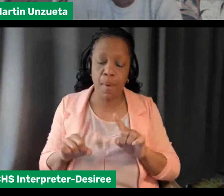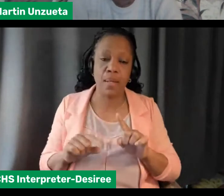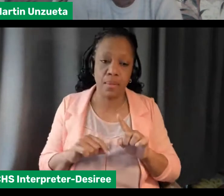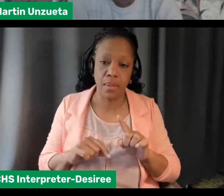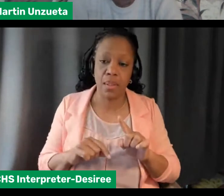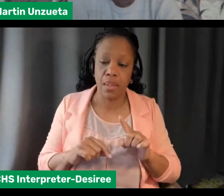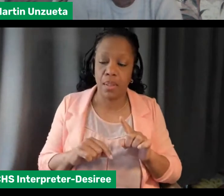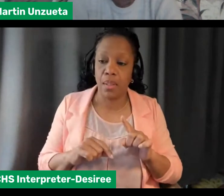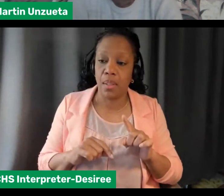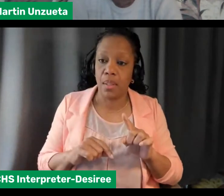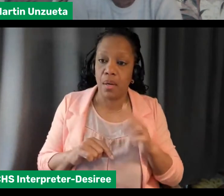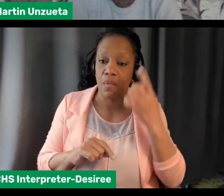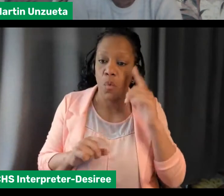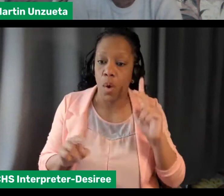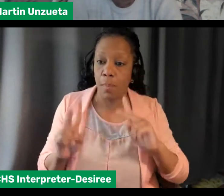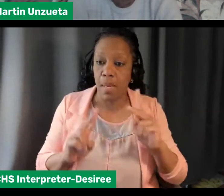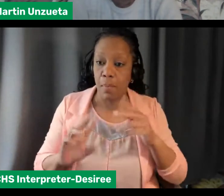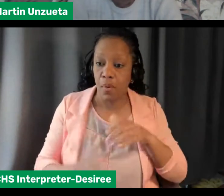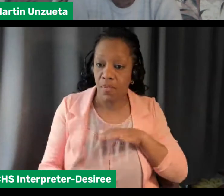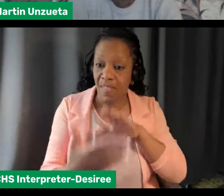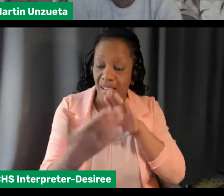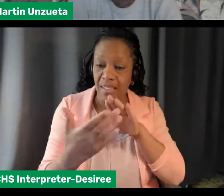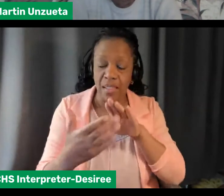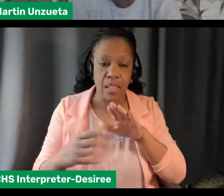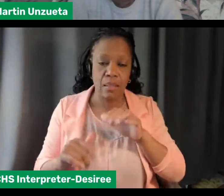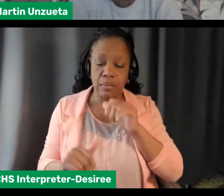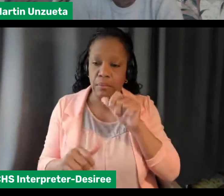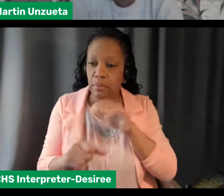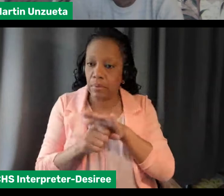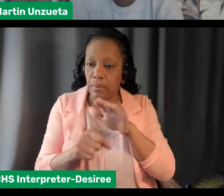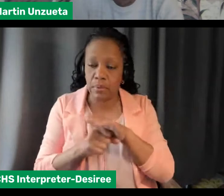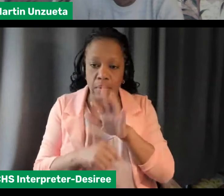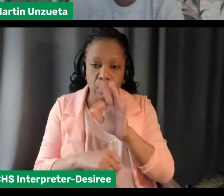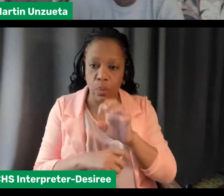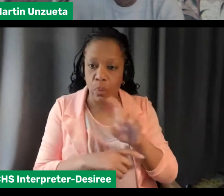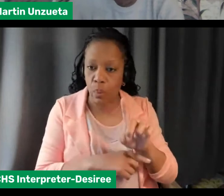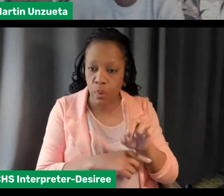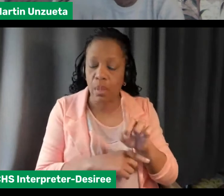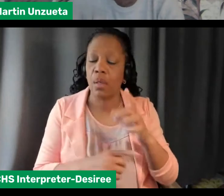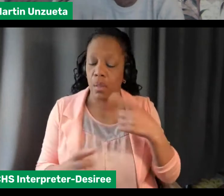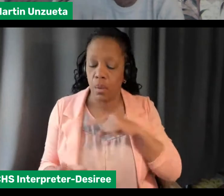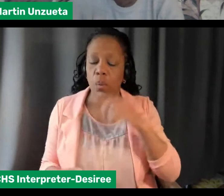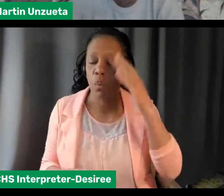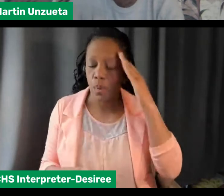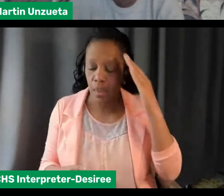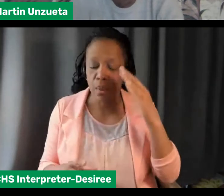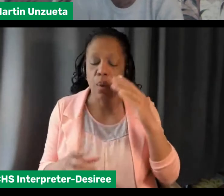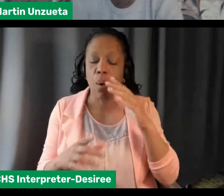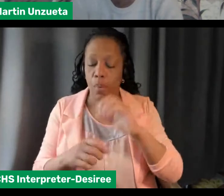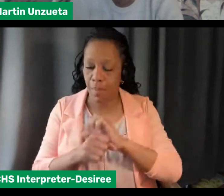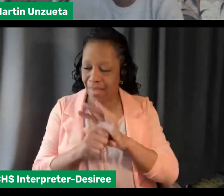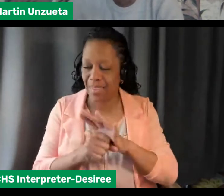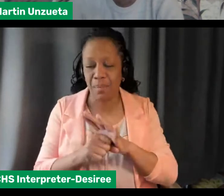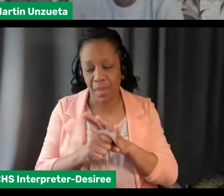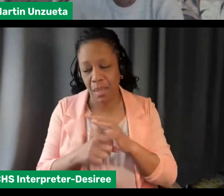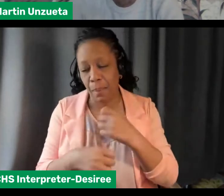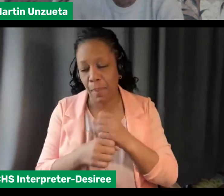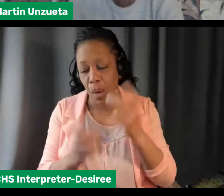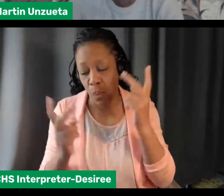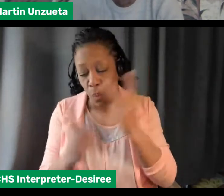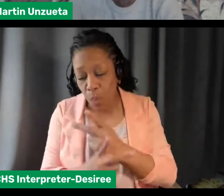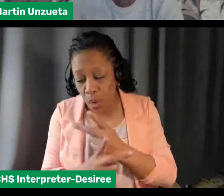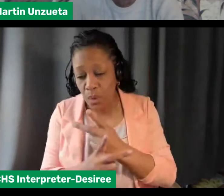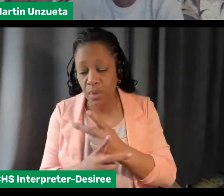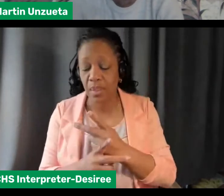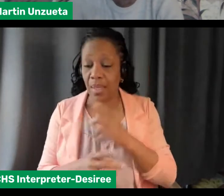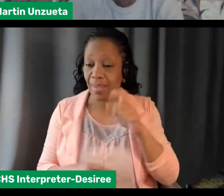insecurity. Because as we know, the pandemic definitely exacerbated food insecurity issues, but that's not